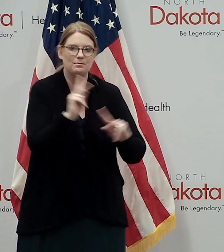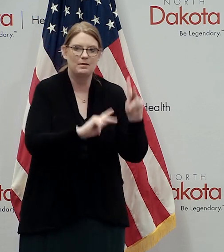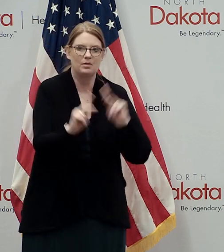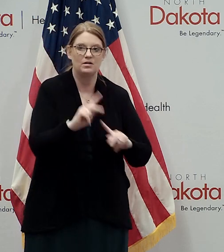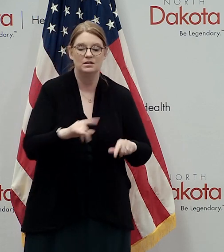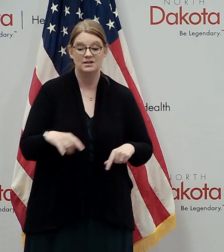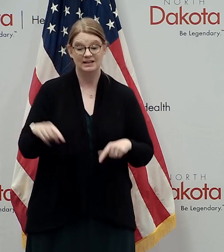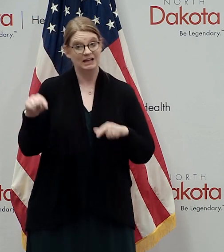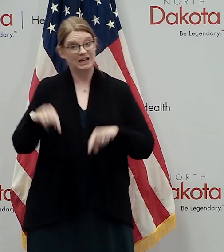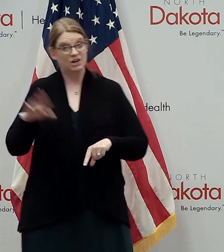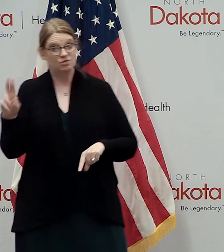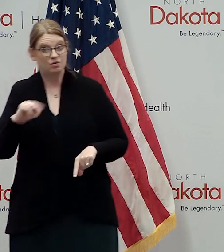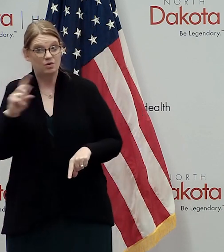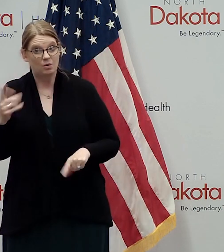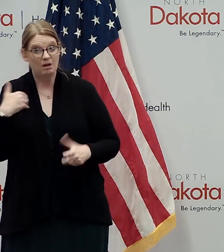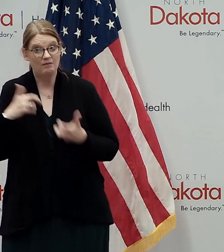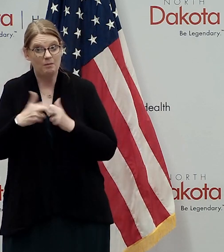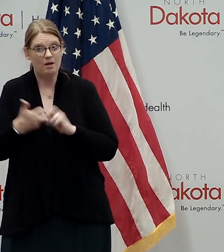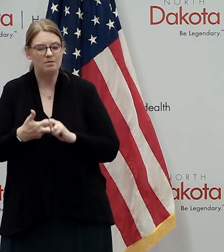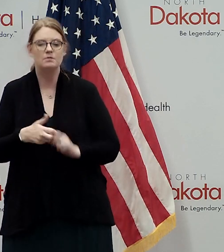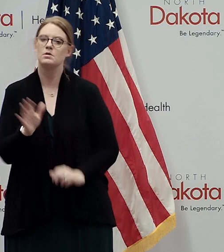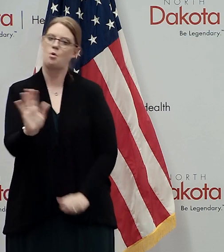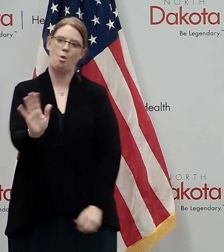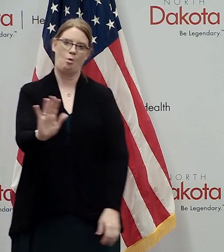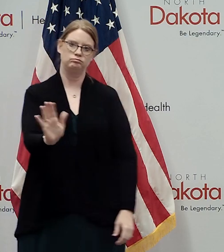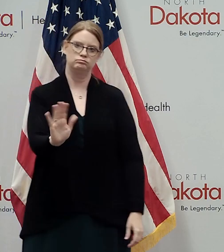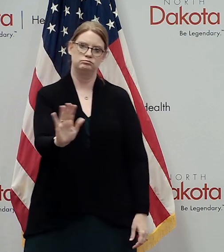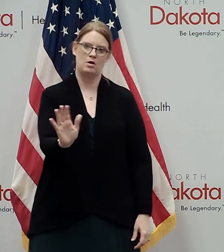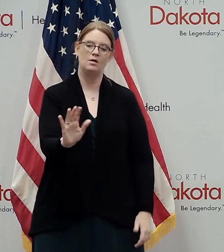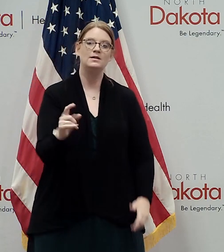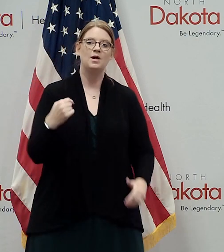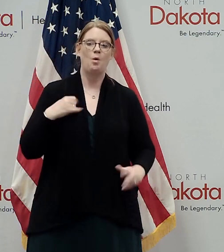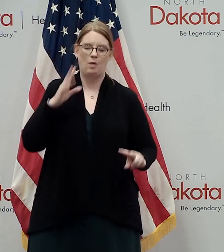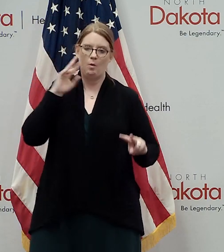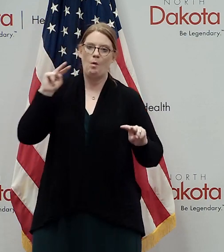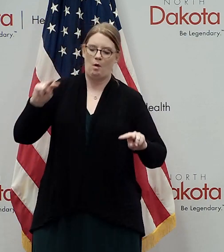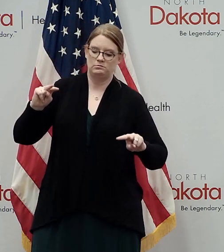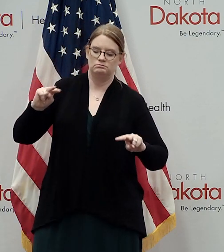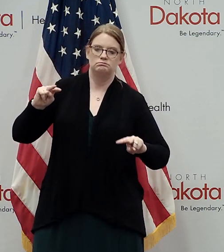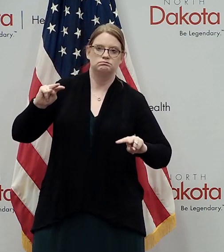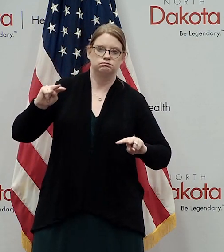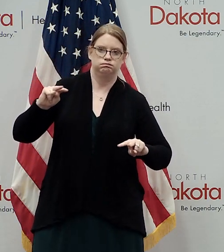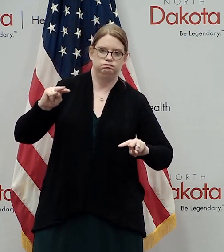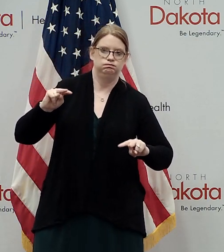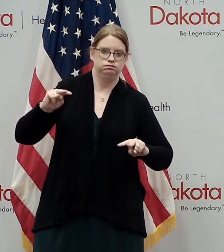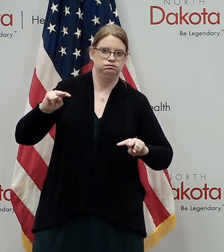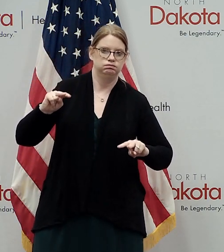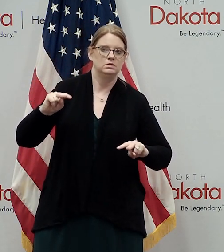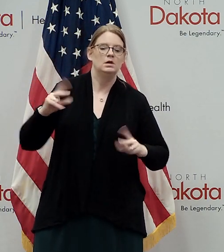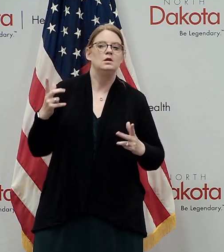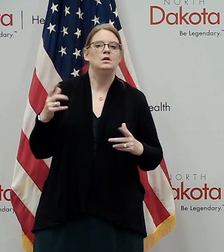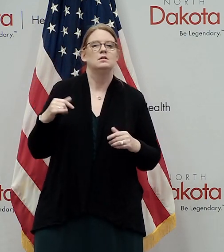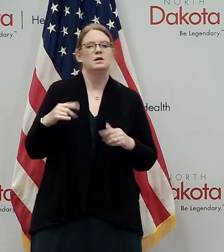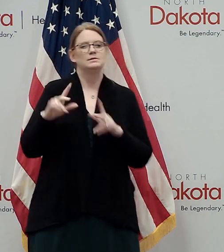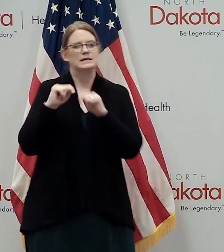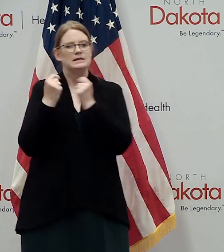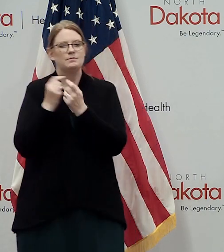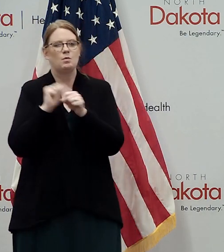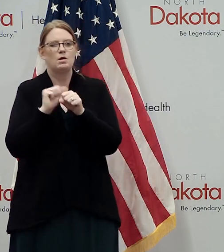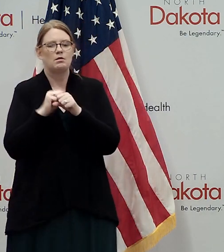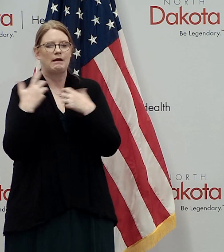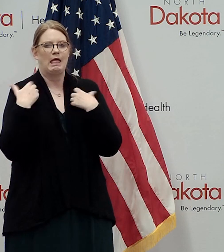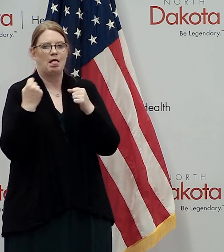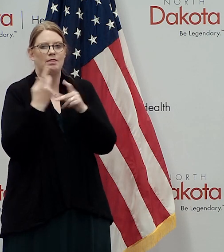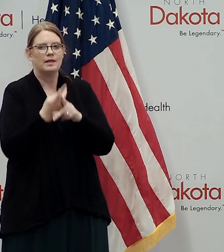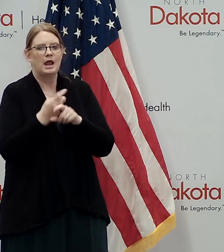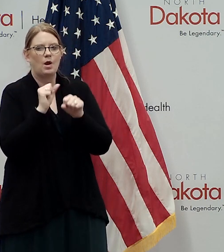that situation now, and we'll continue to monitor that closely. We've got our team that was working on healthcare workforce earlier. As